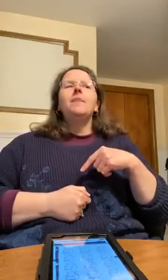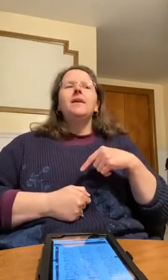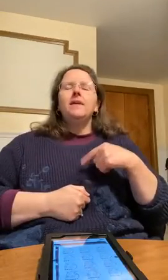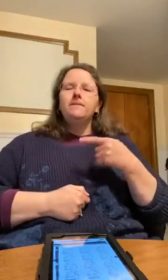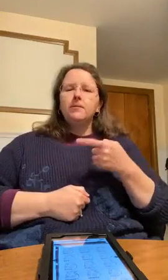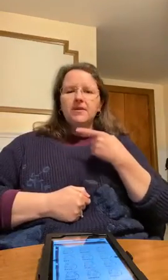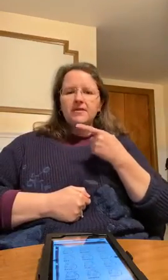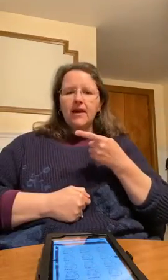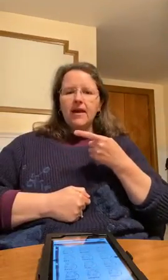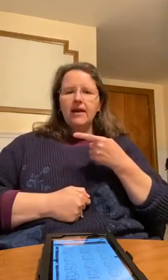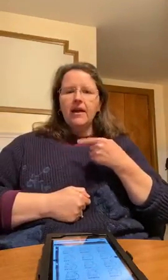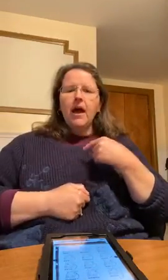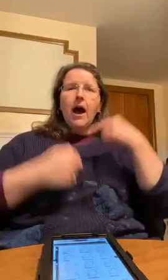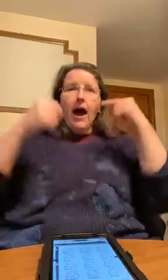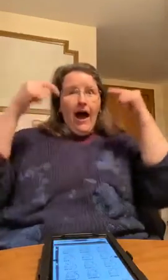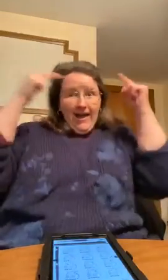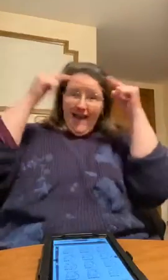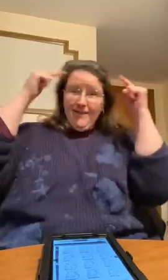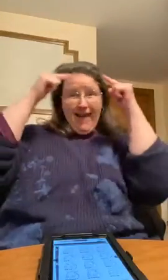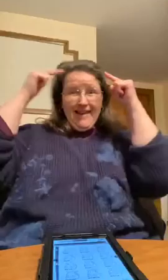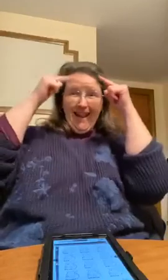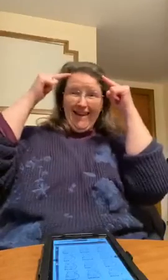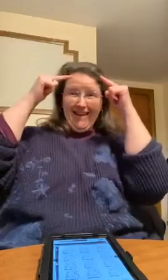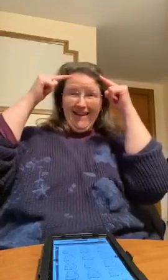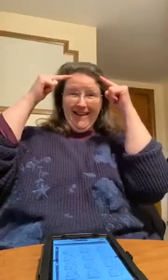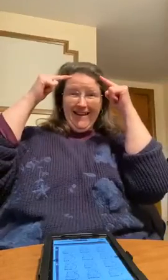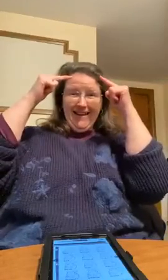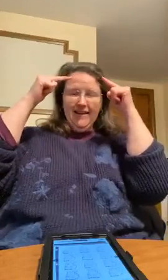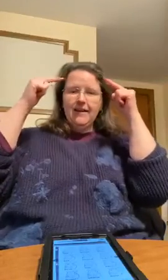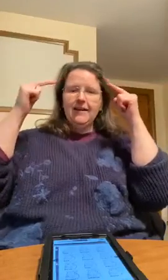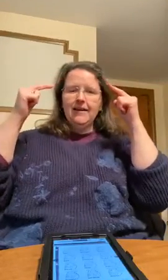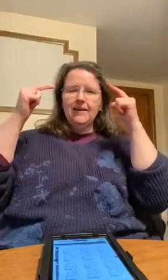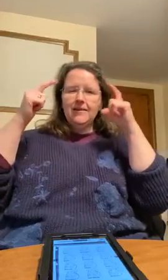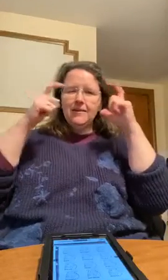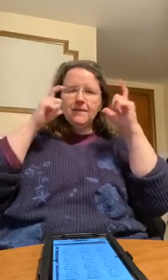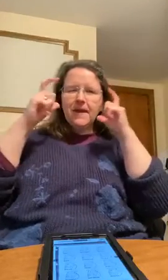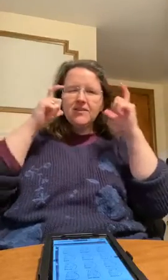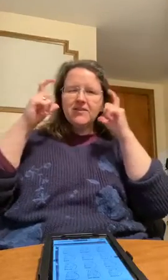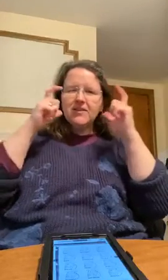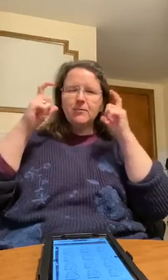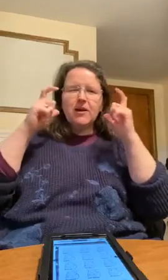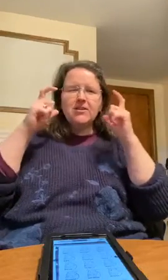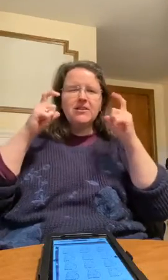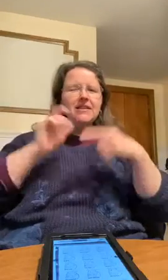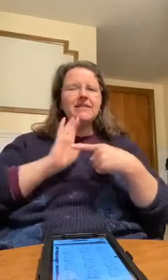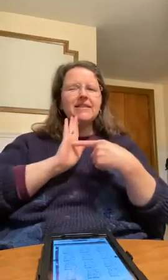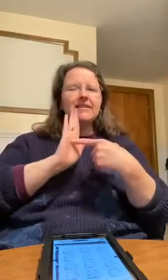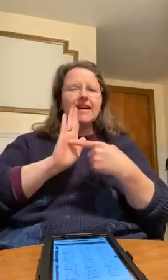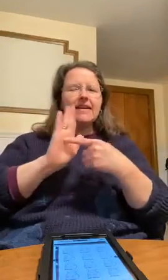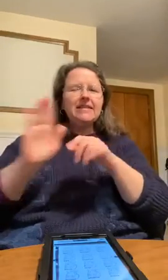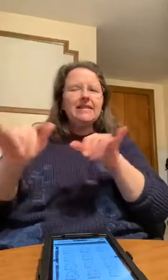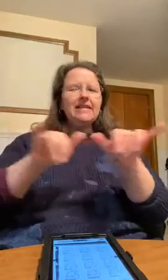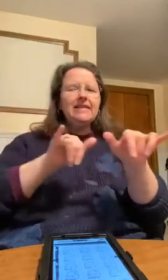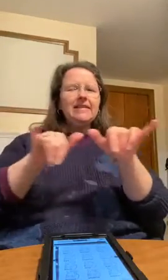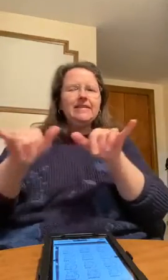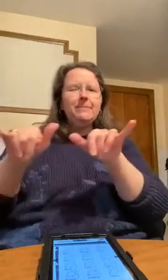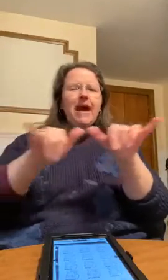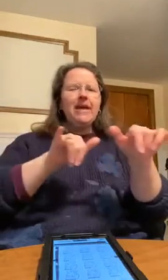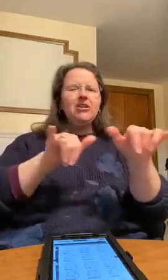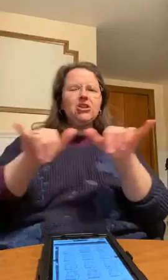If you were to say, "I have a headache," your facial expression doesn't exactly match what